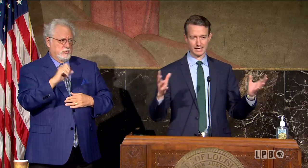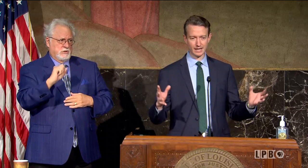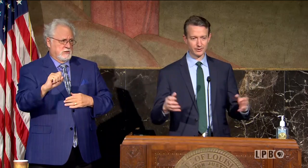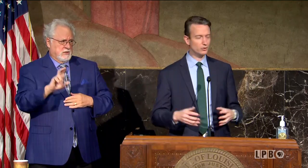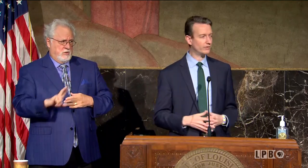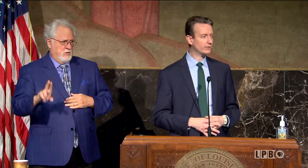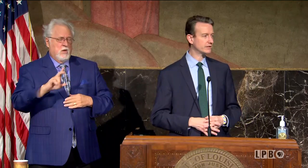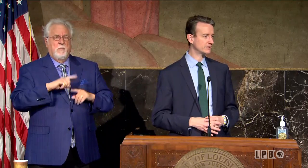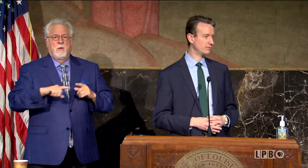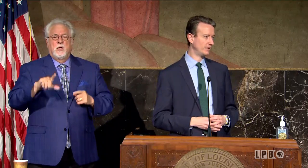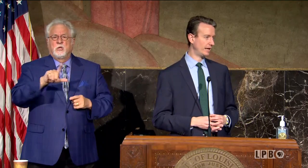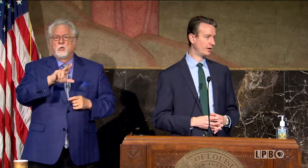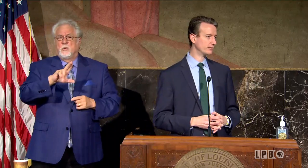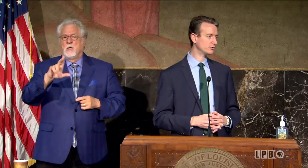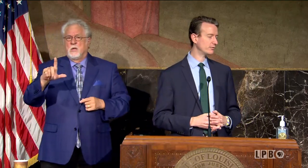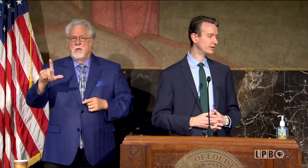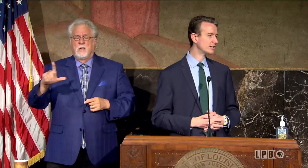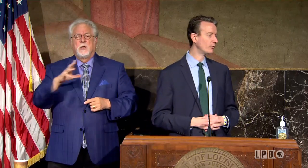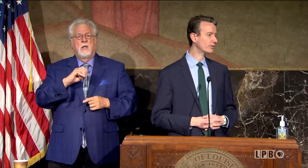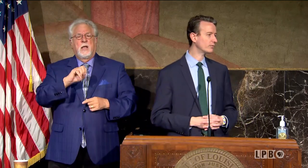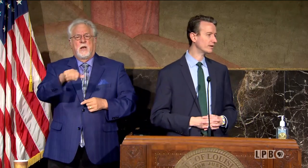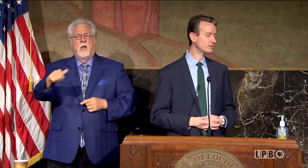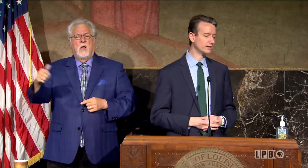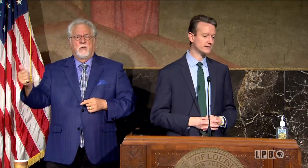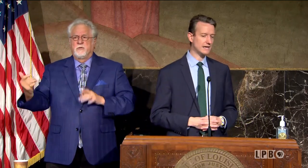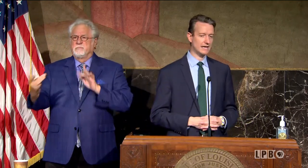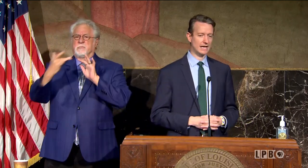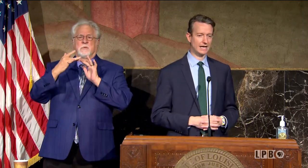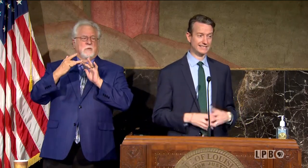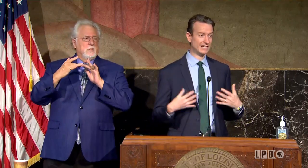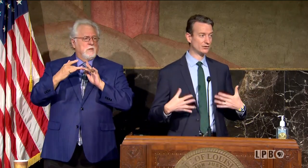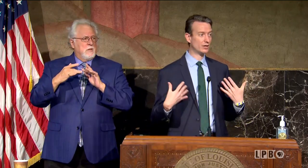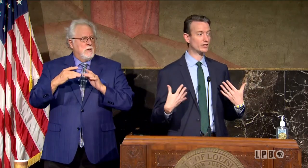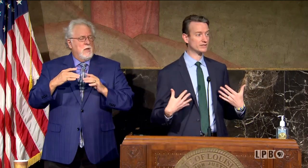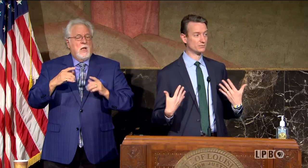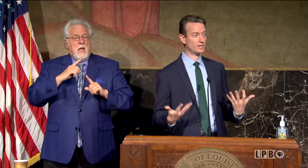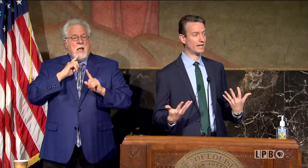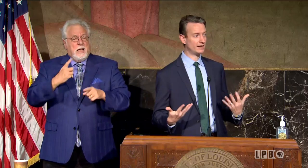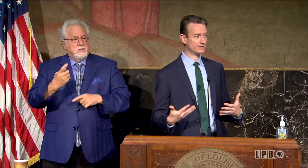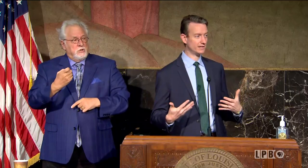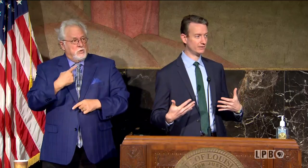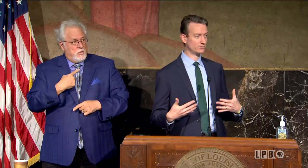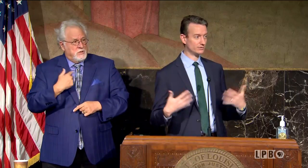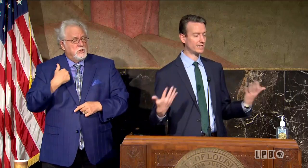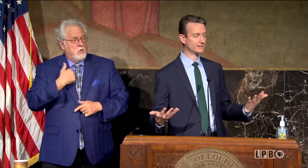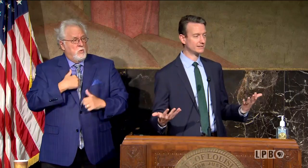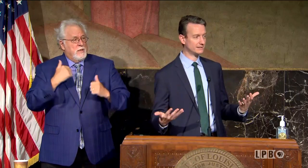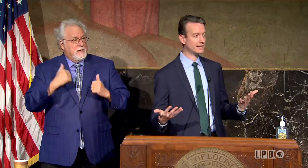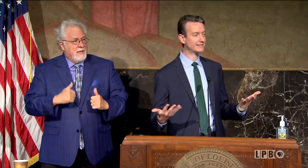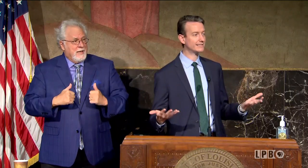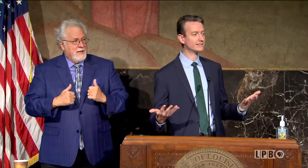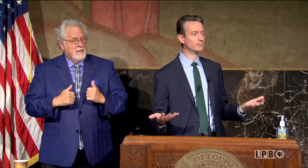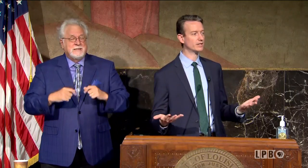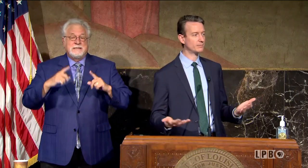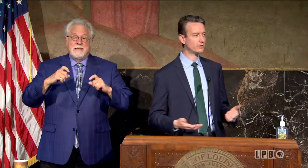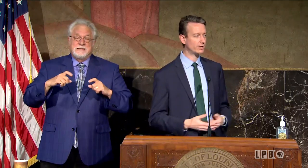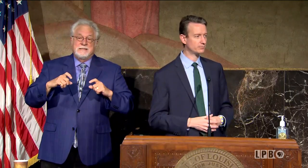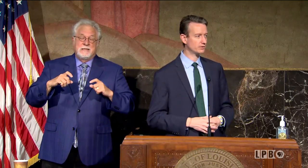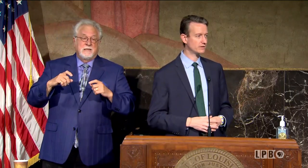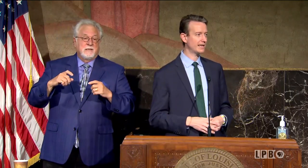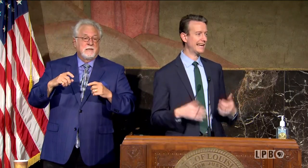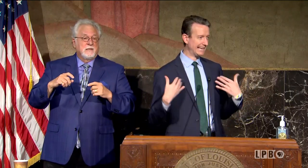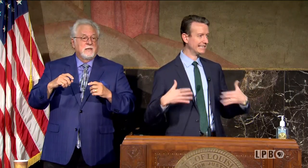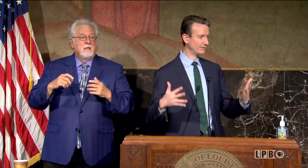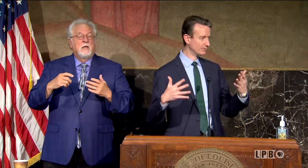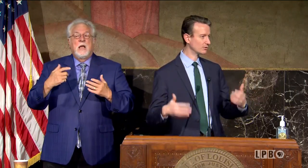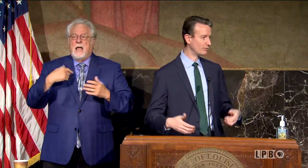but the U of L system and others who have reached out with interest to answer any questions that we can as sort of testing subject matter